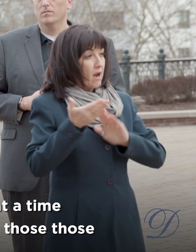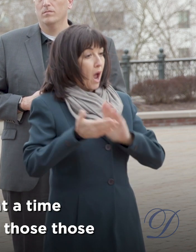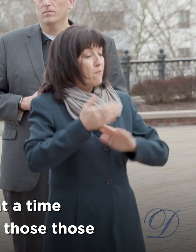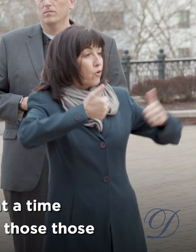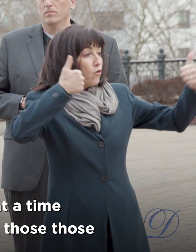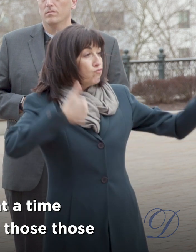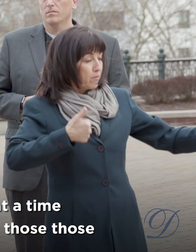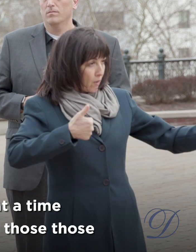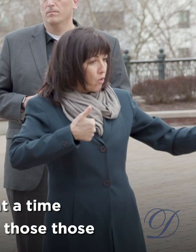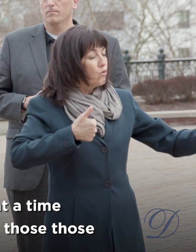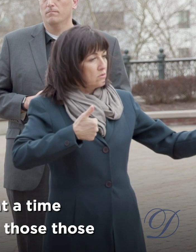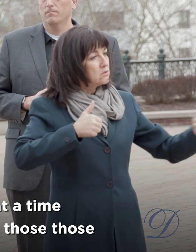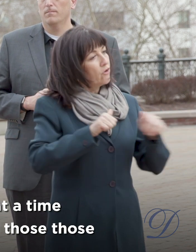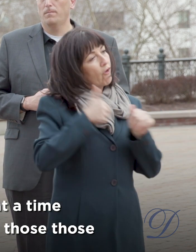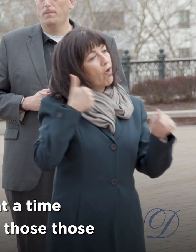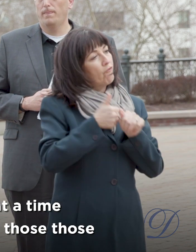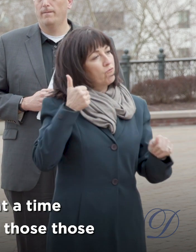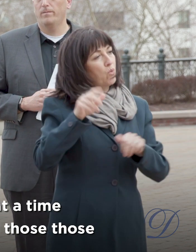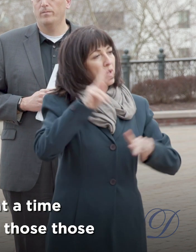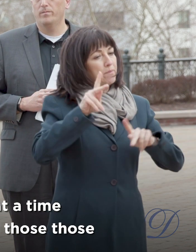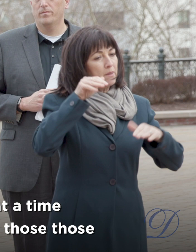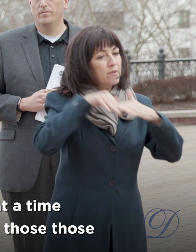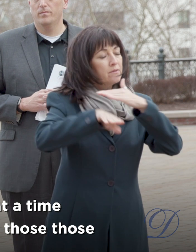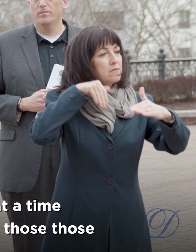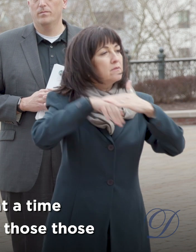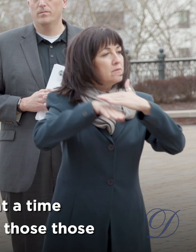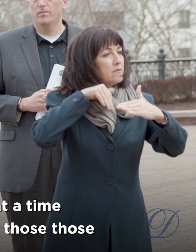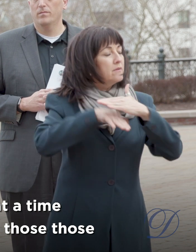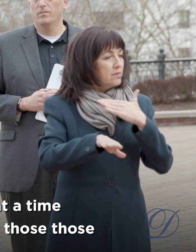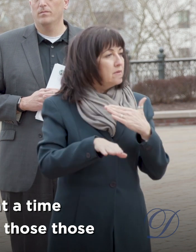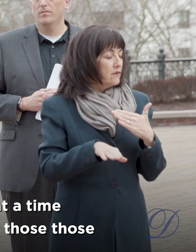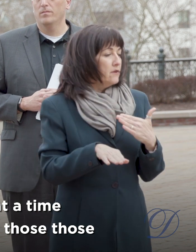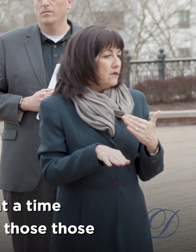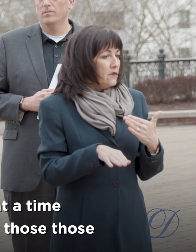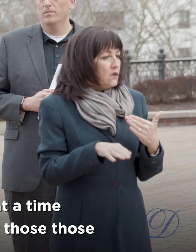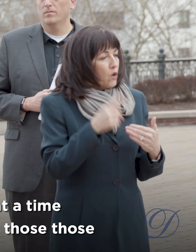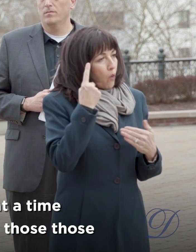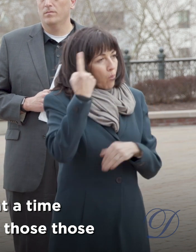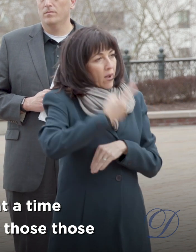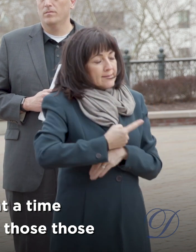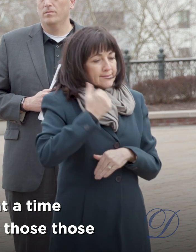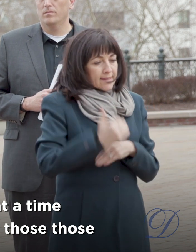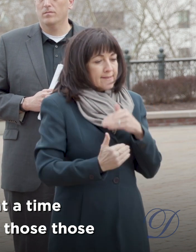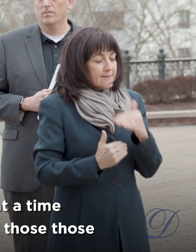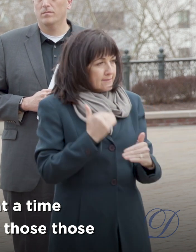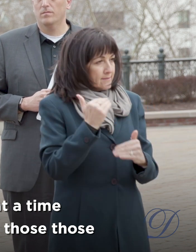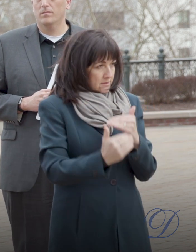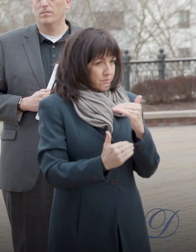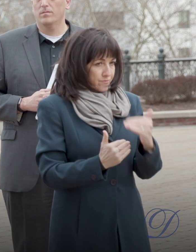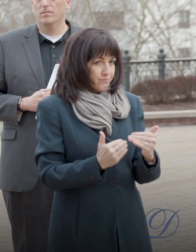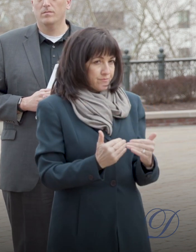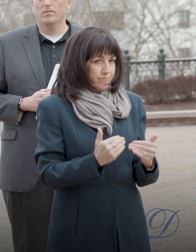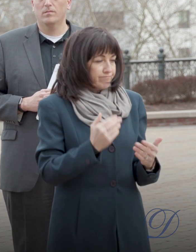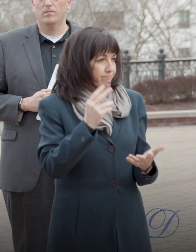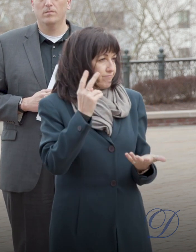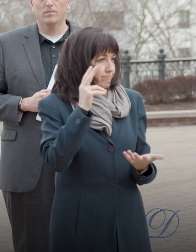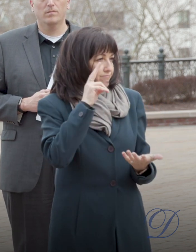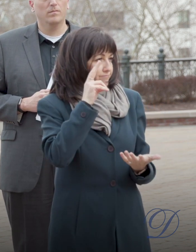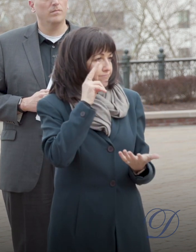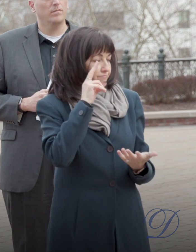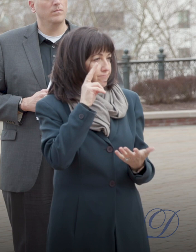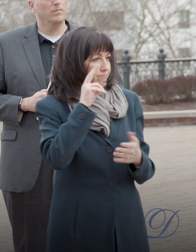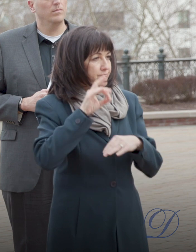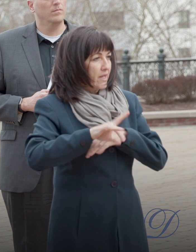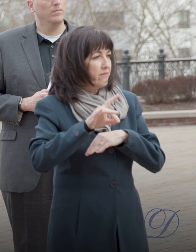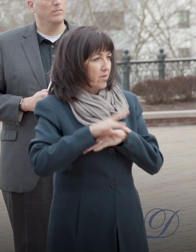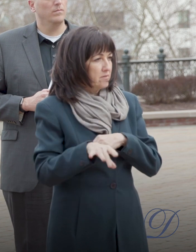and we'll take that as at a day at a time in terms of the advice to all those folks. If